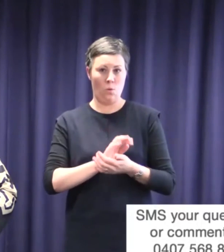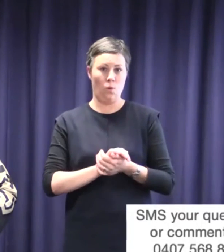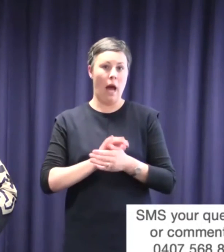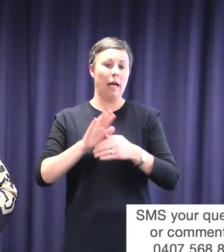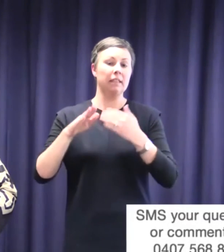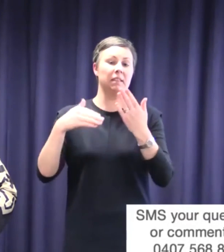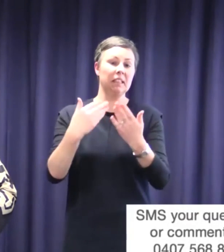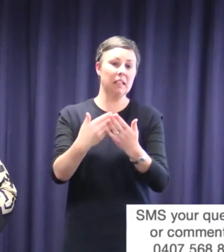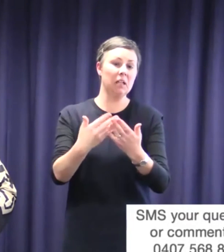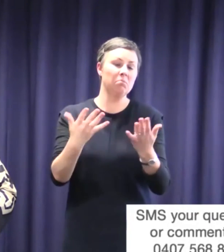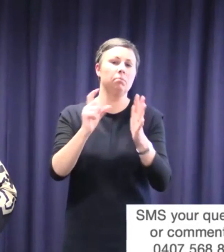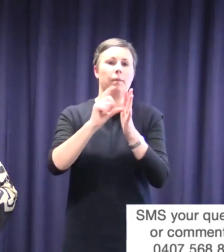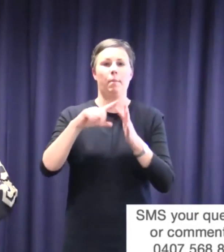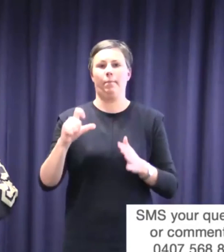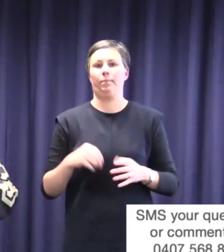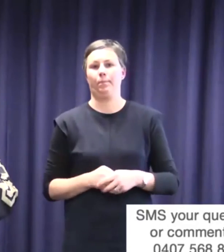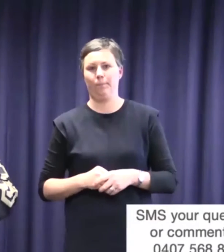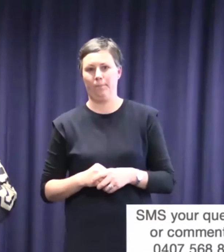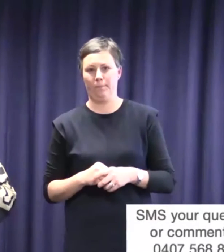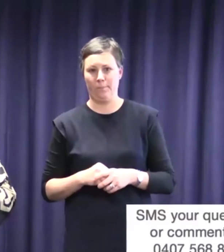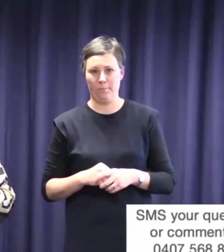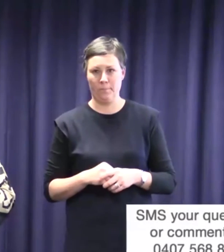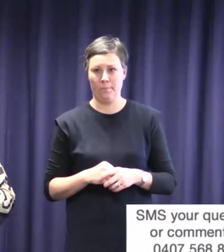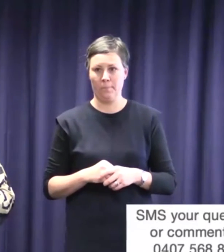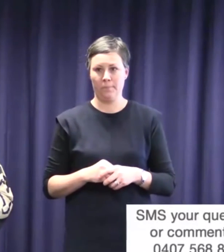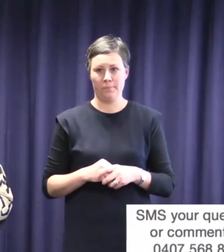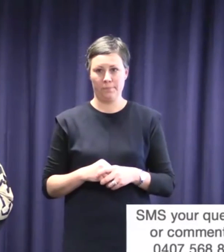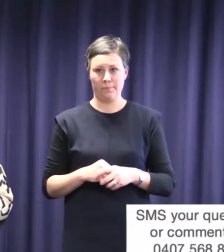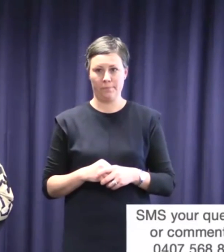least until December. But I